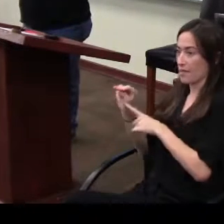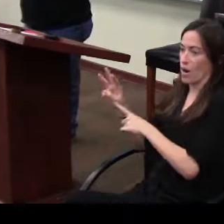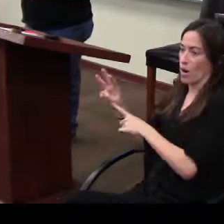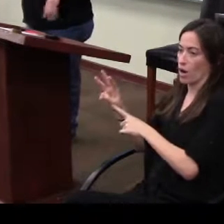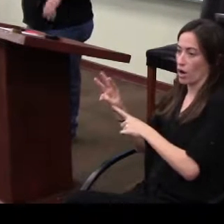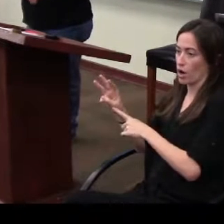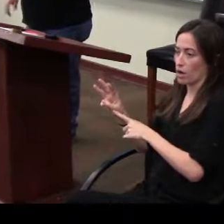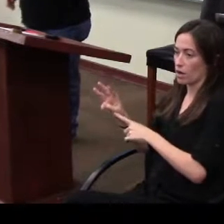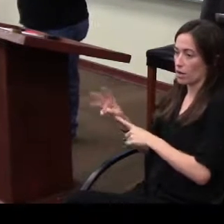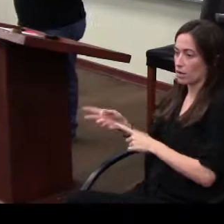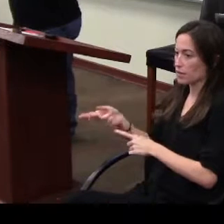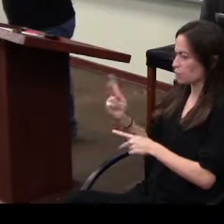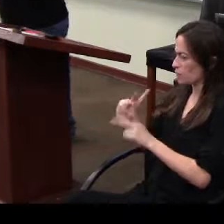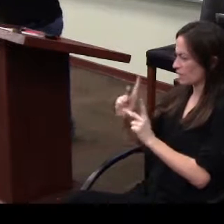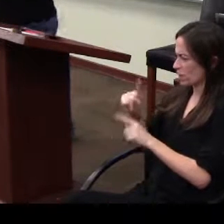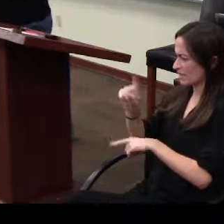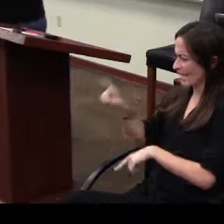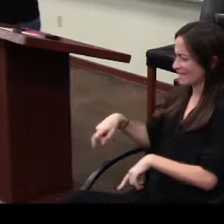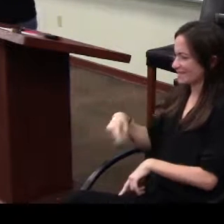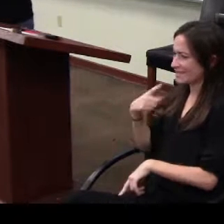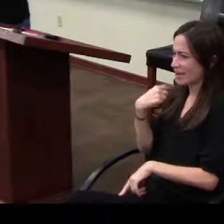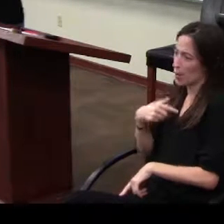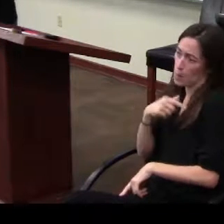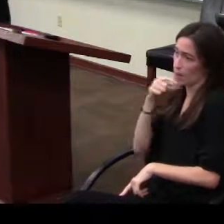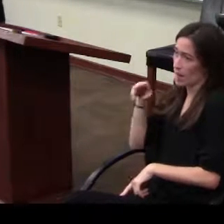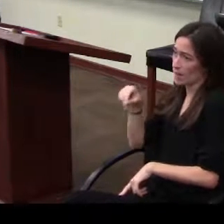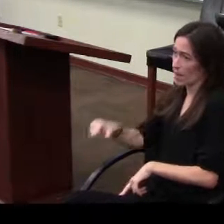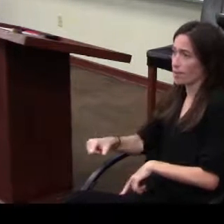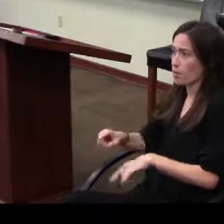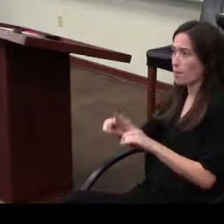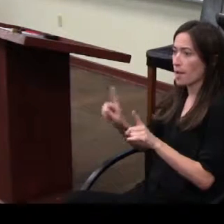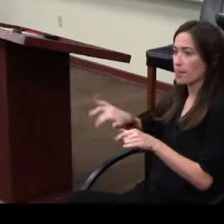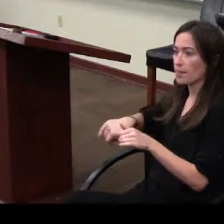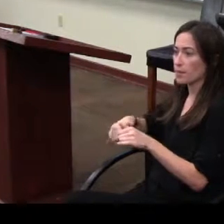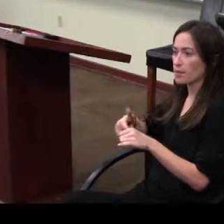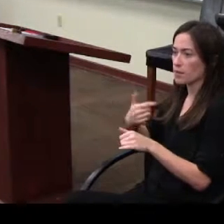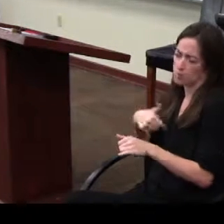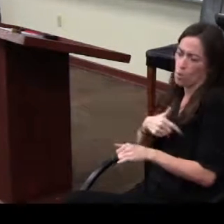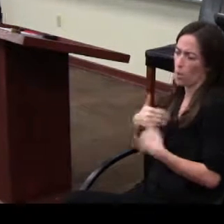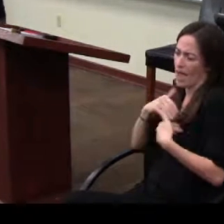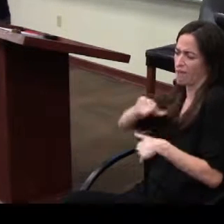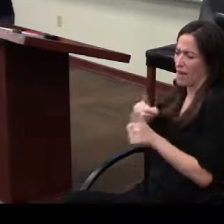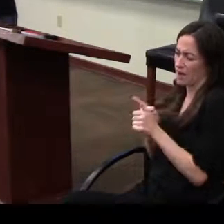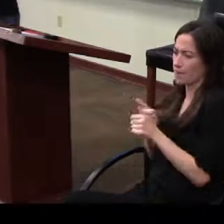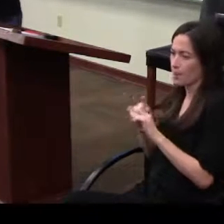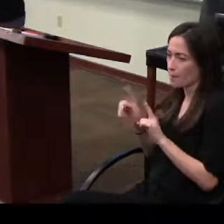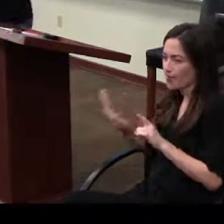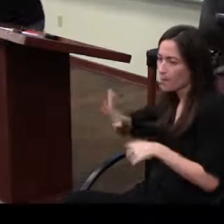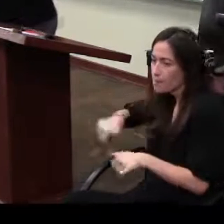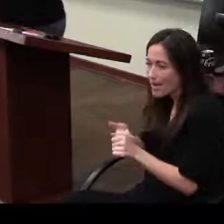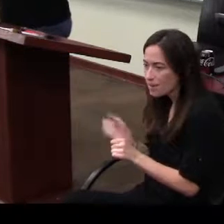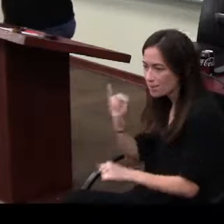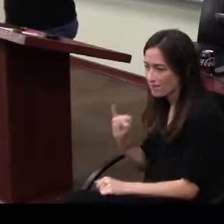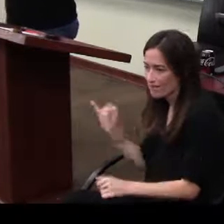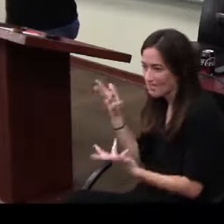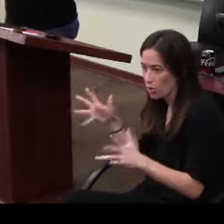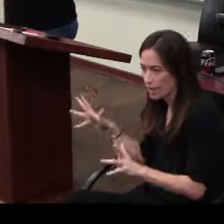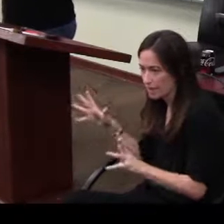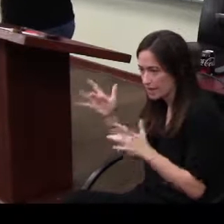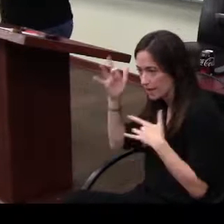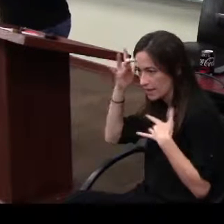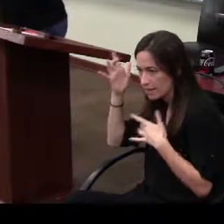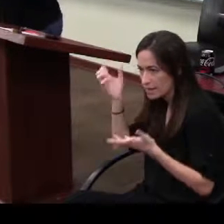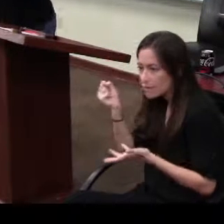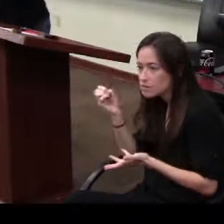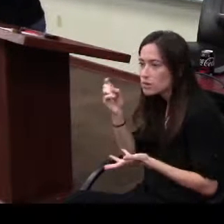and said, we're not paying, ha, ha, ha. No, they did because their backups were also infected. That's a bad thing. You also want to make sure that you can